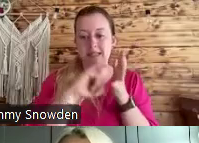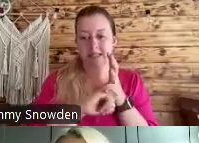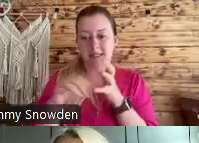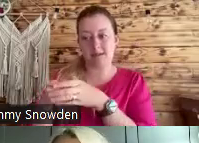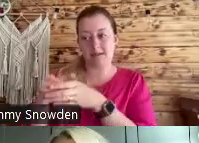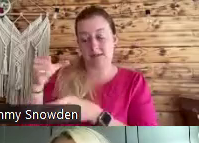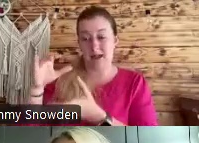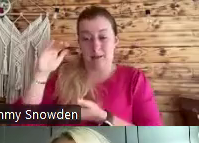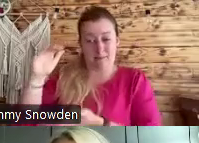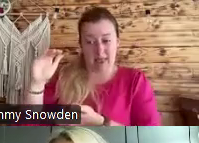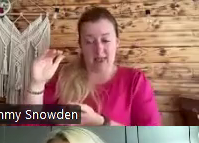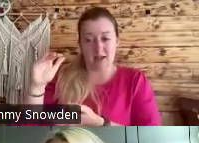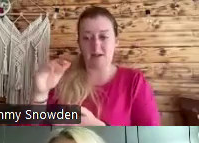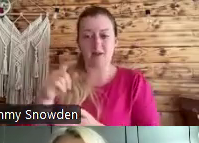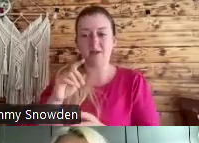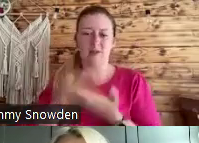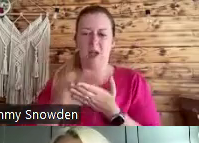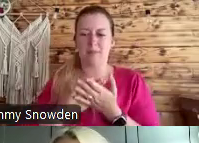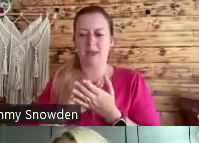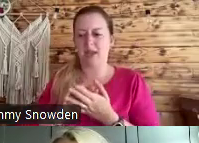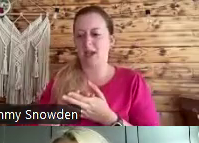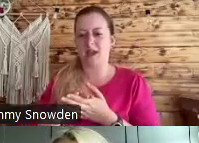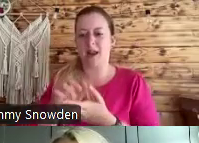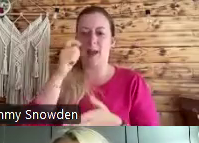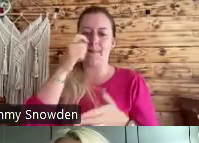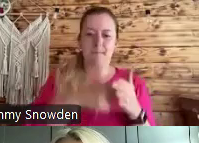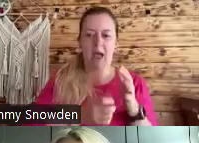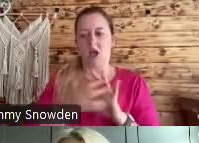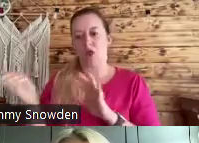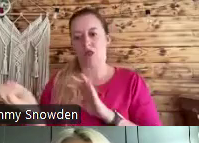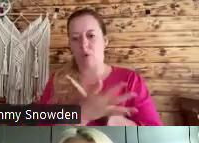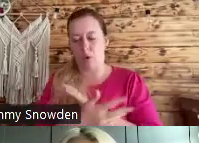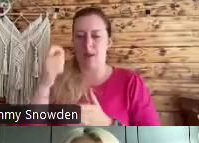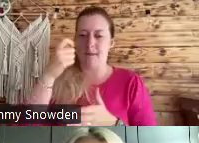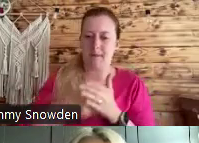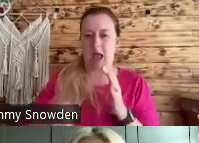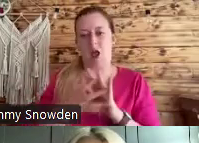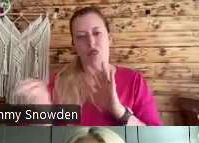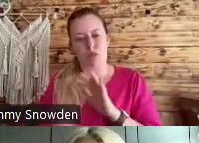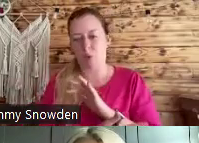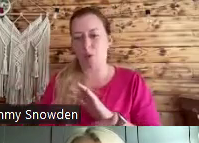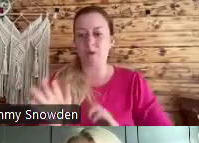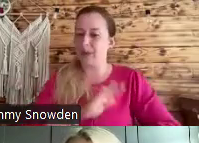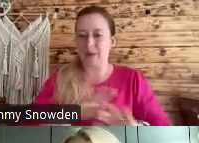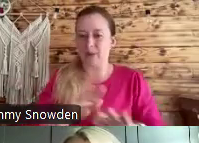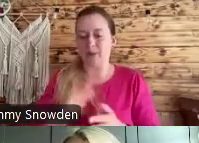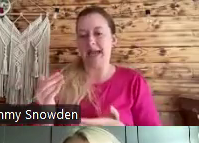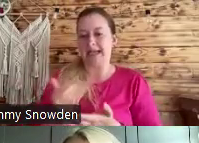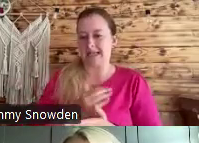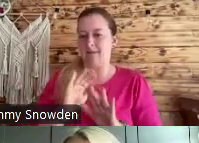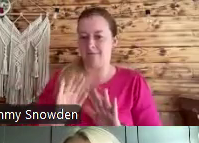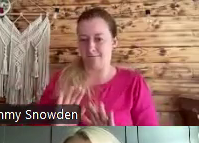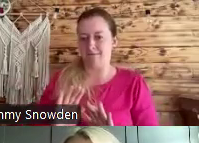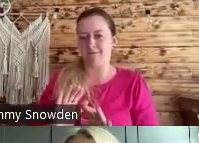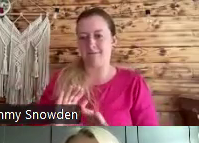can make our own with Castile soap, or we can use the doTERRA ready-made one ourselves. So that's just going to be lovely in anyone's